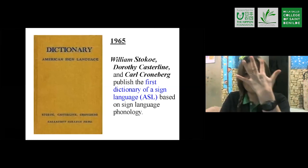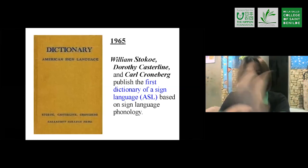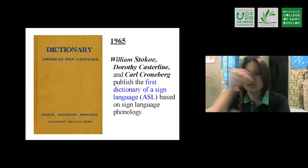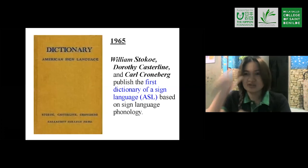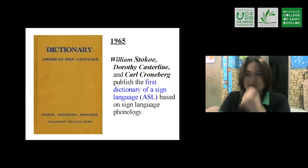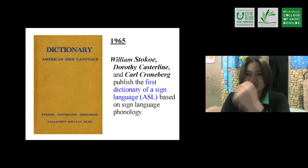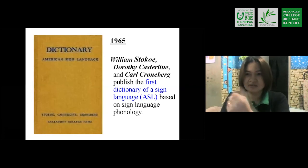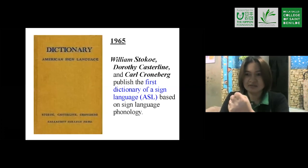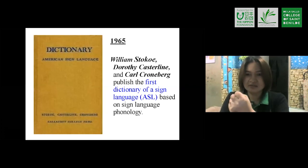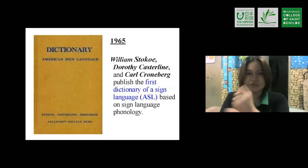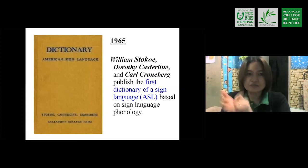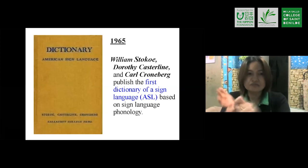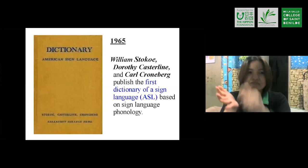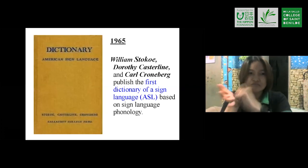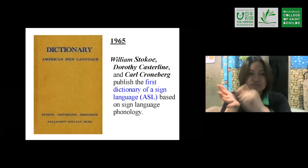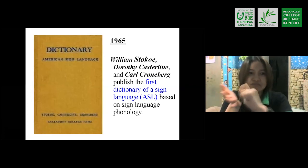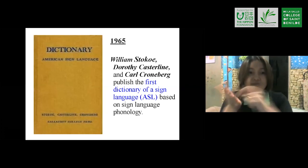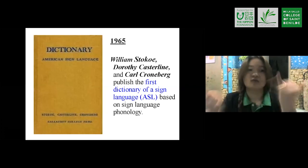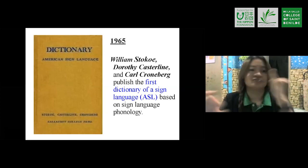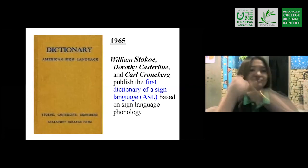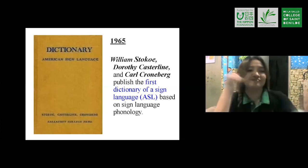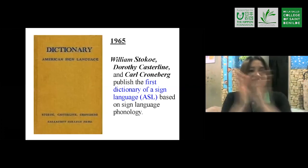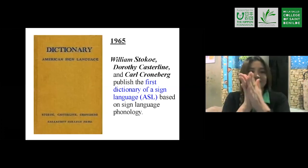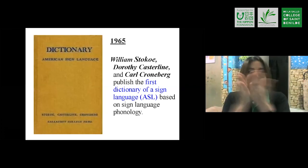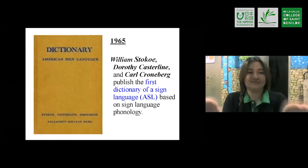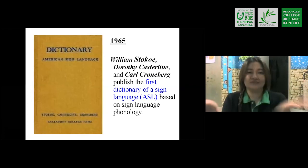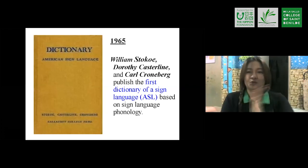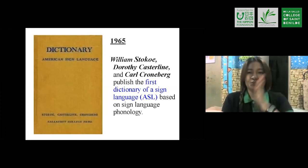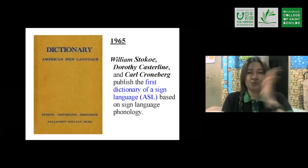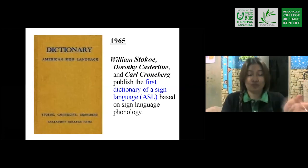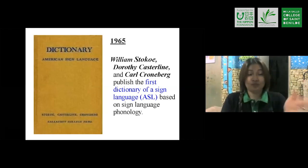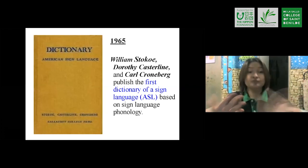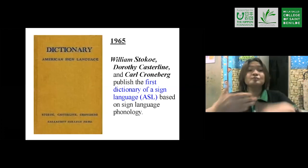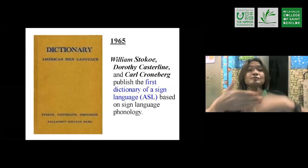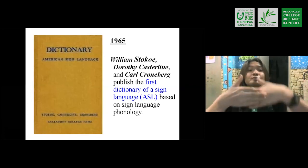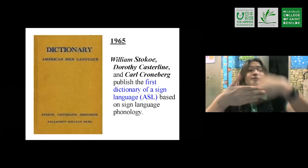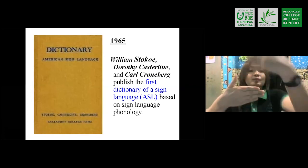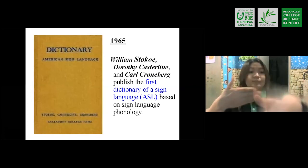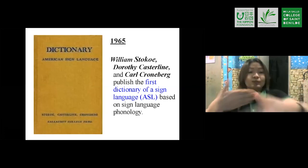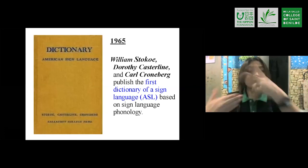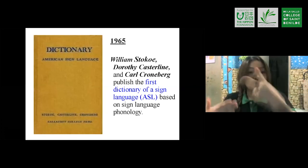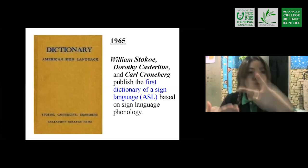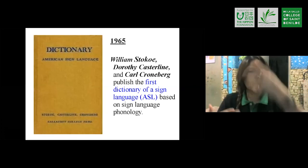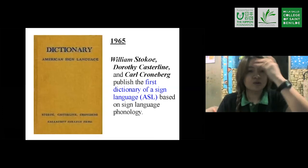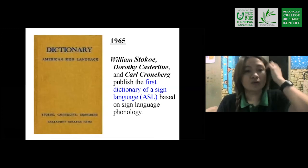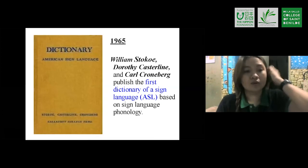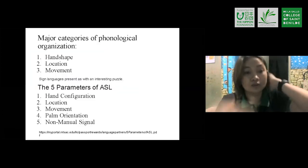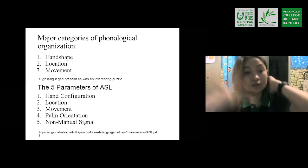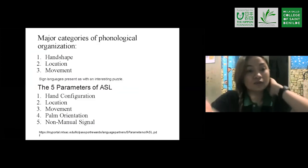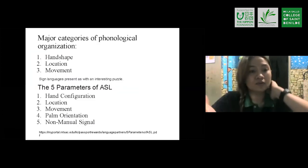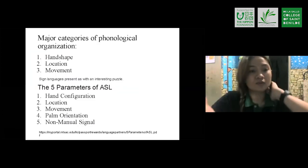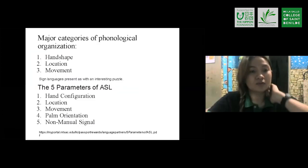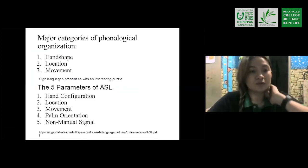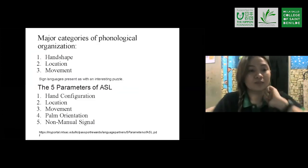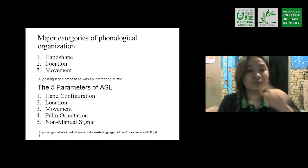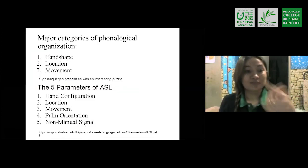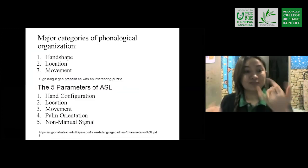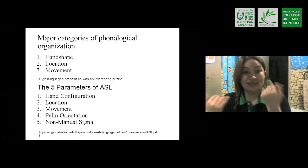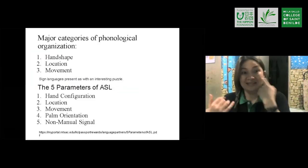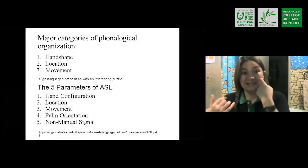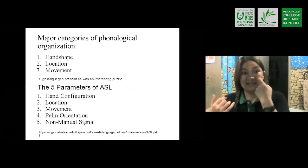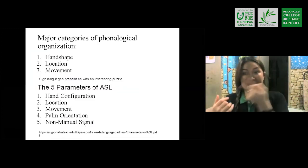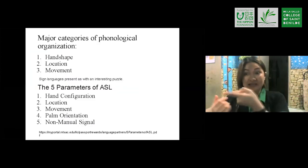As one of the only hearing people there, as one of the hearing people there.